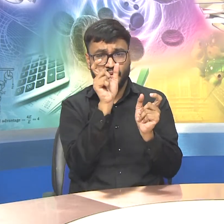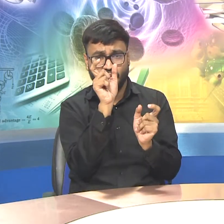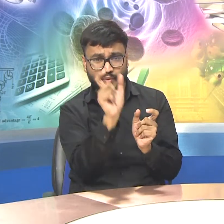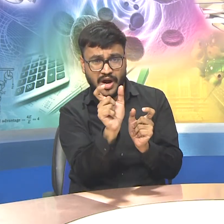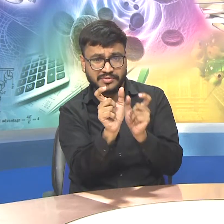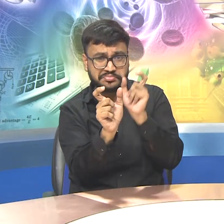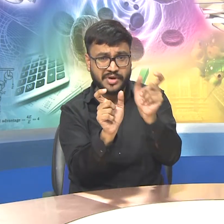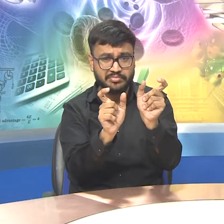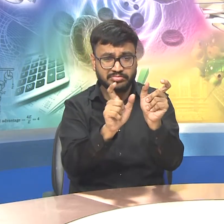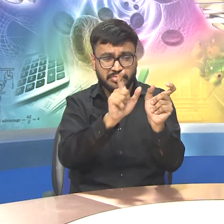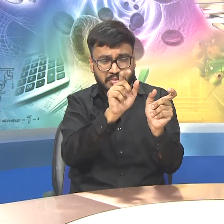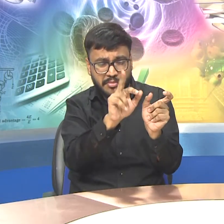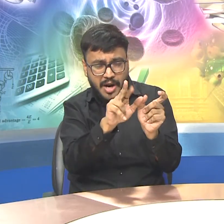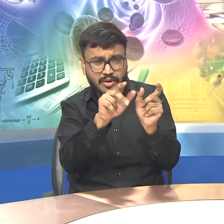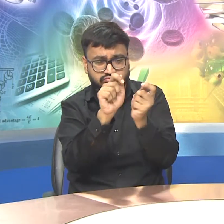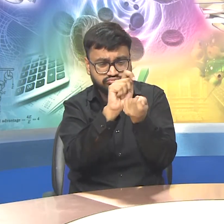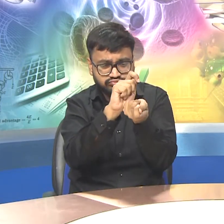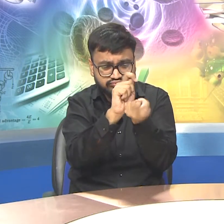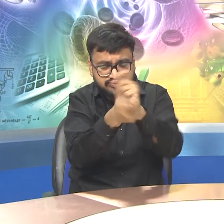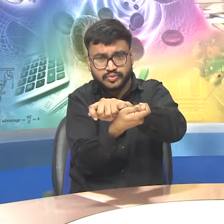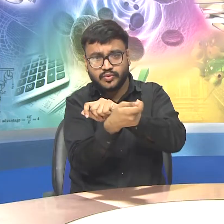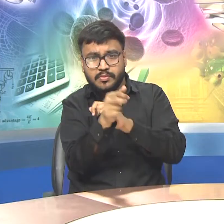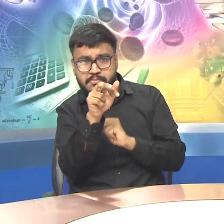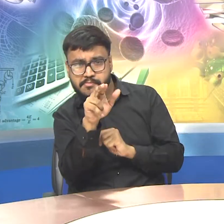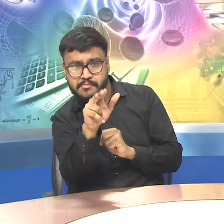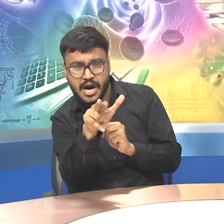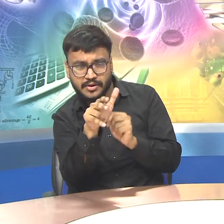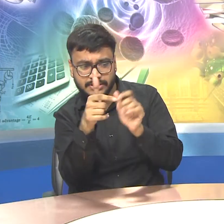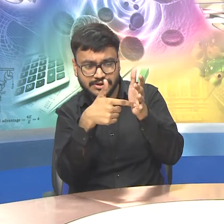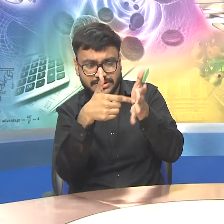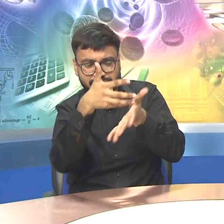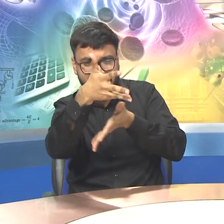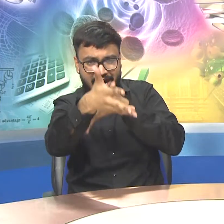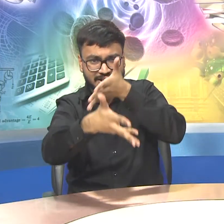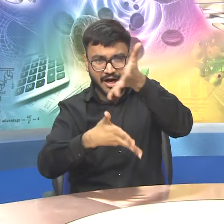It is possible to change the meaning of the signs.